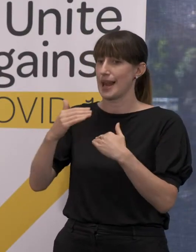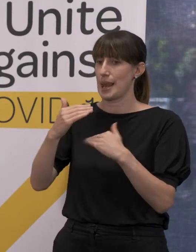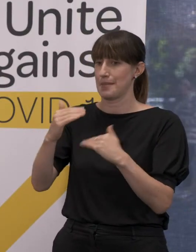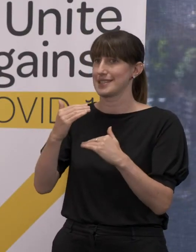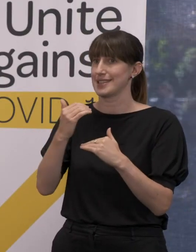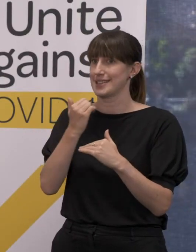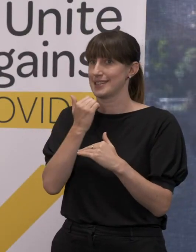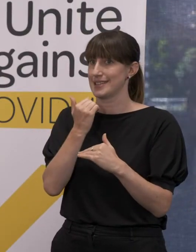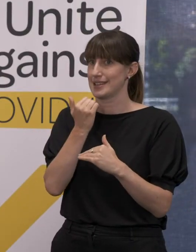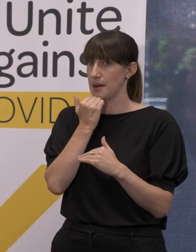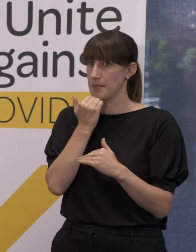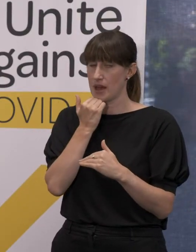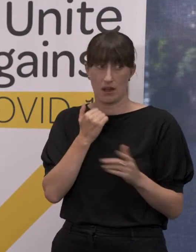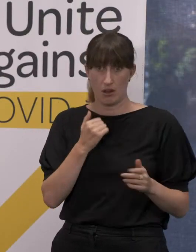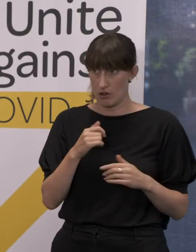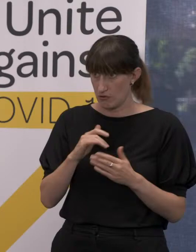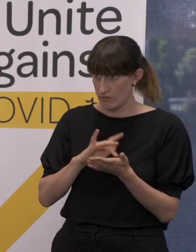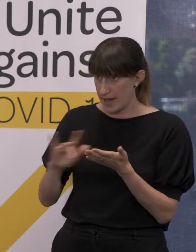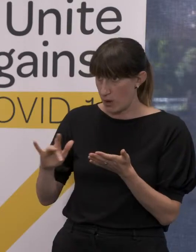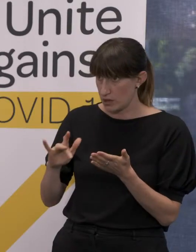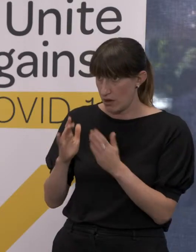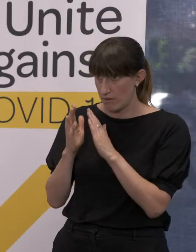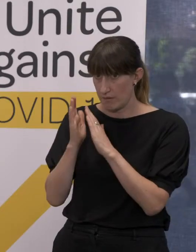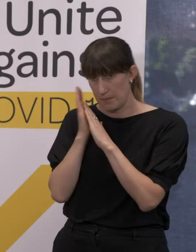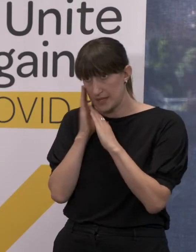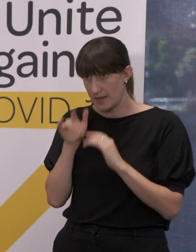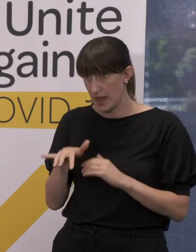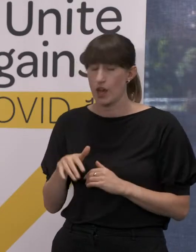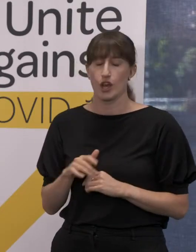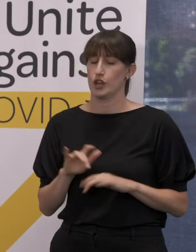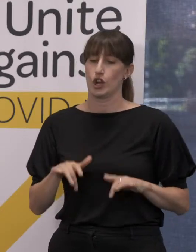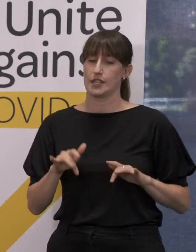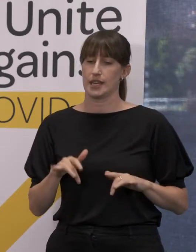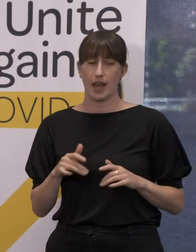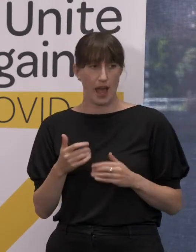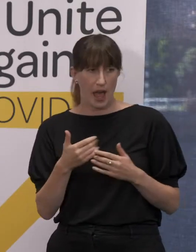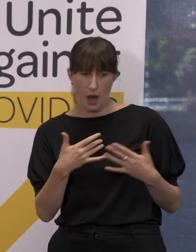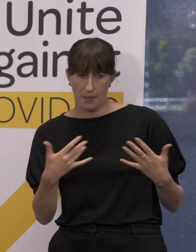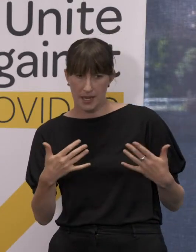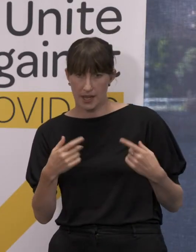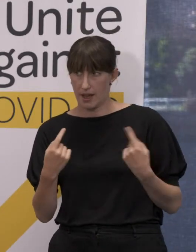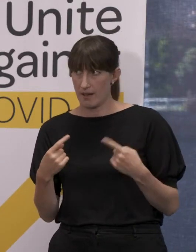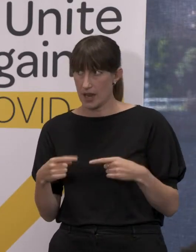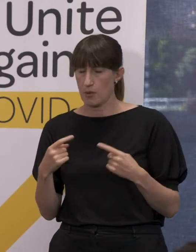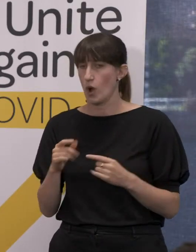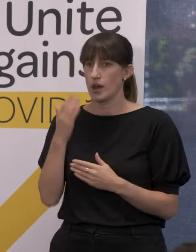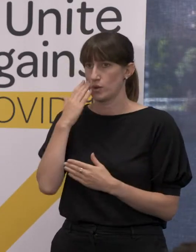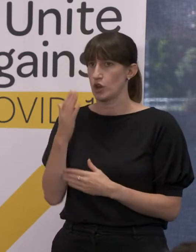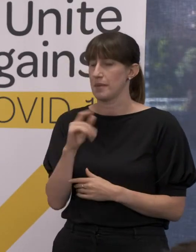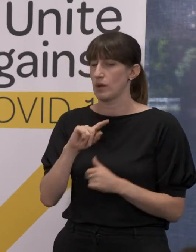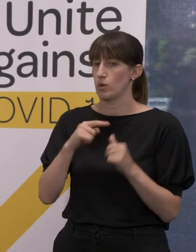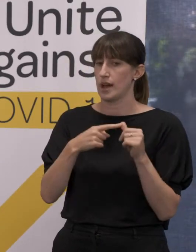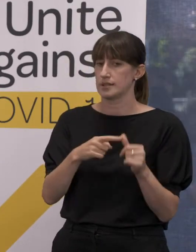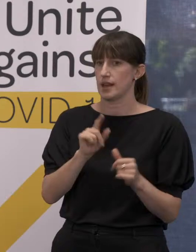account. No, not at the moment. I don't know, but we can come back to you on that.